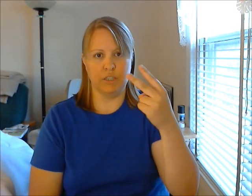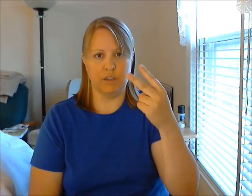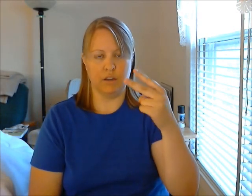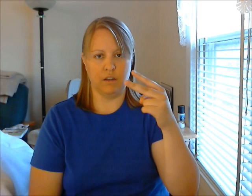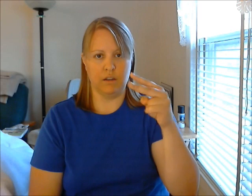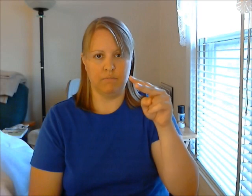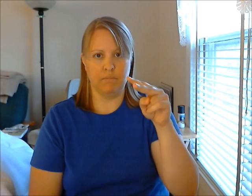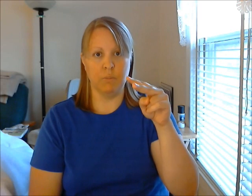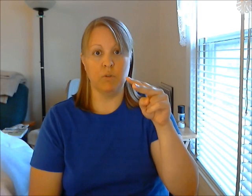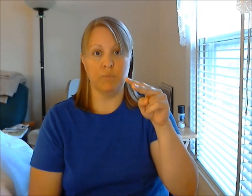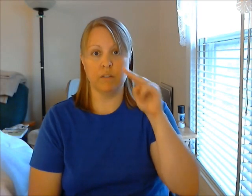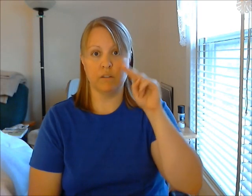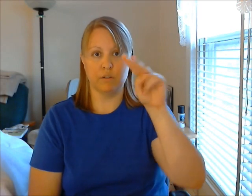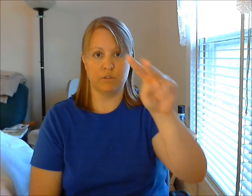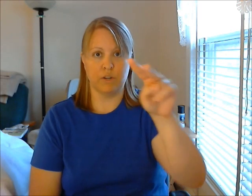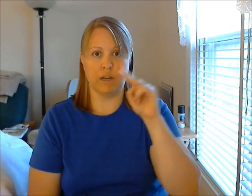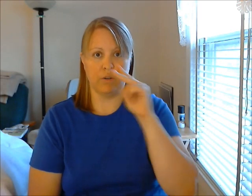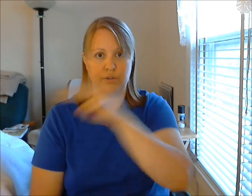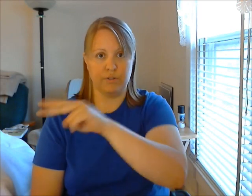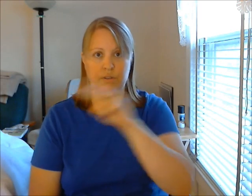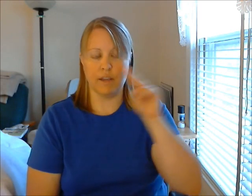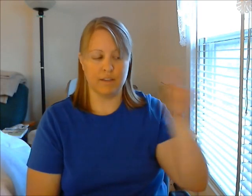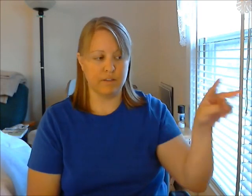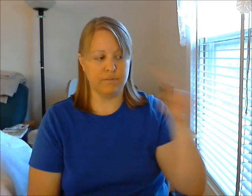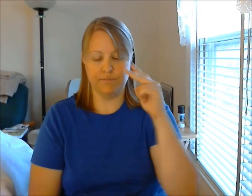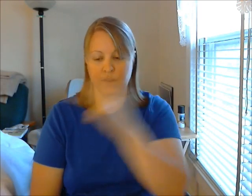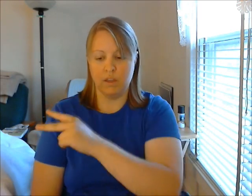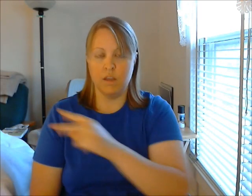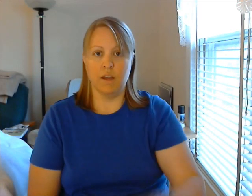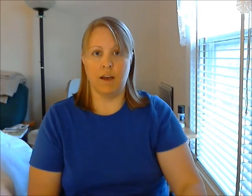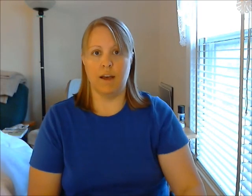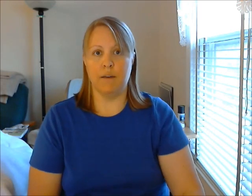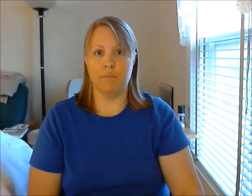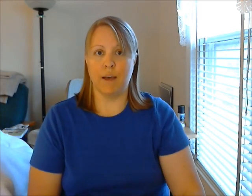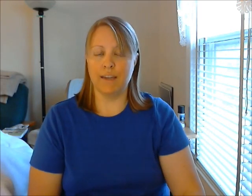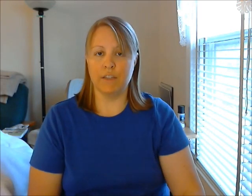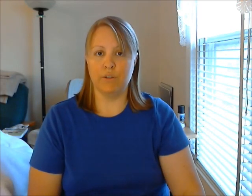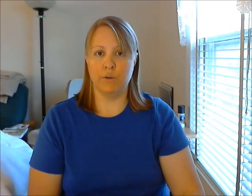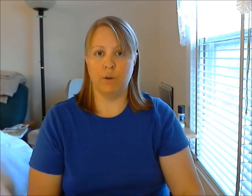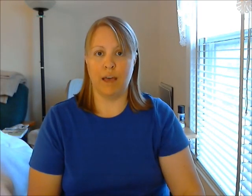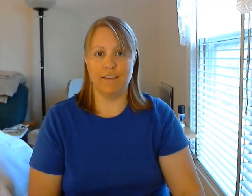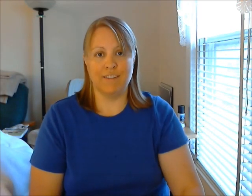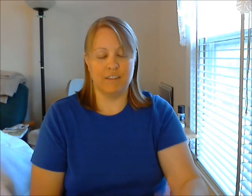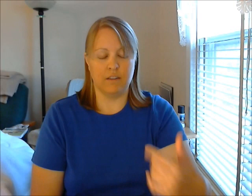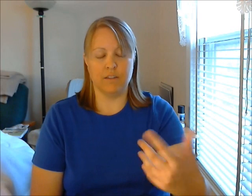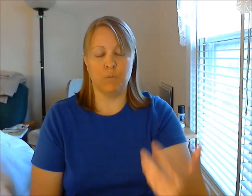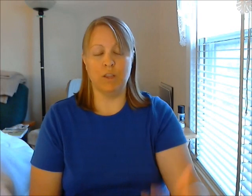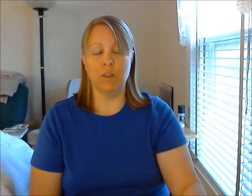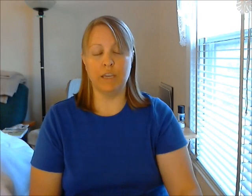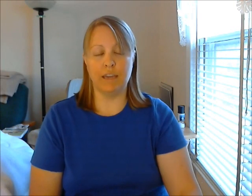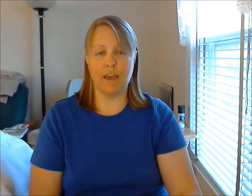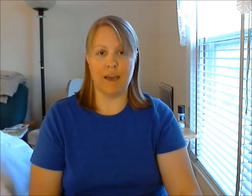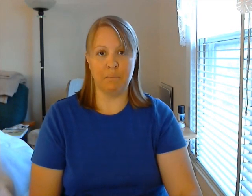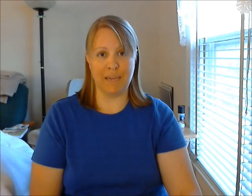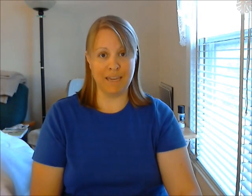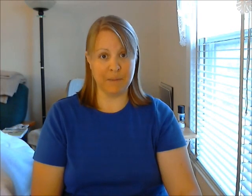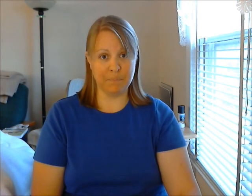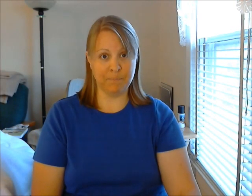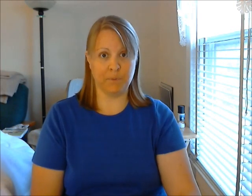the movement, so straight out or to the sides. I can do someone looking at me, which